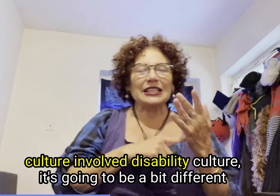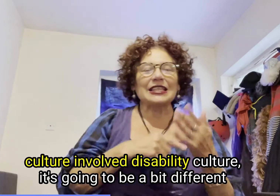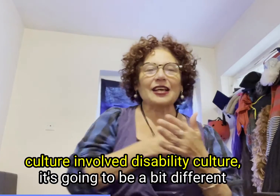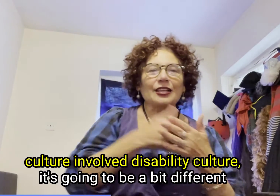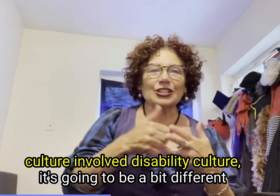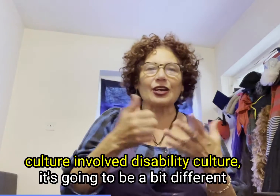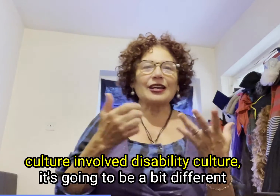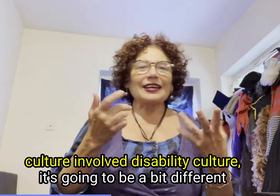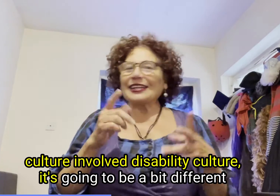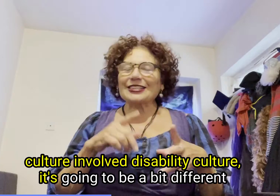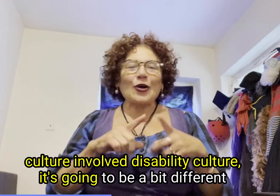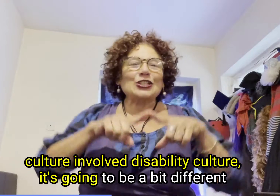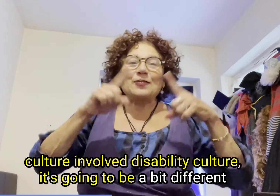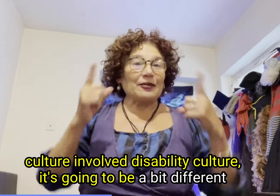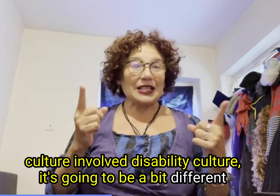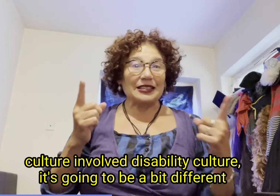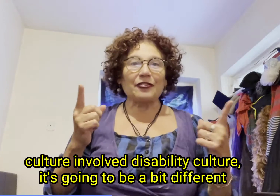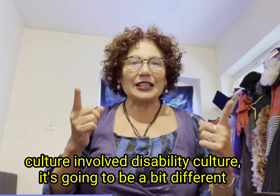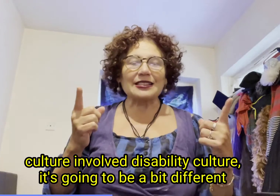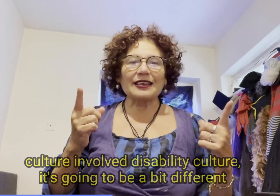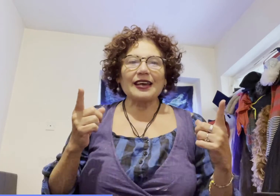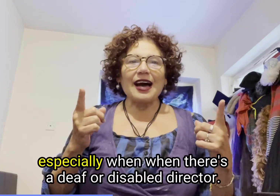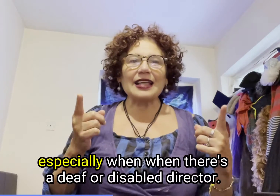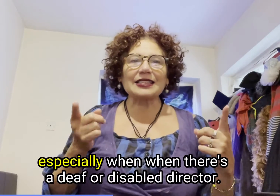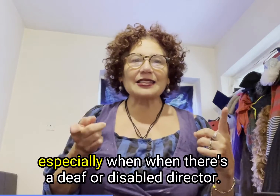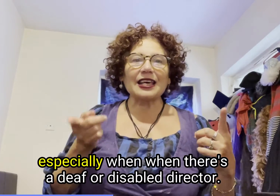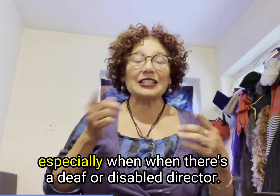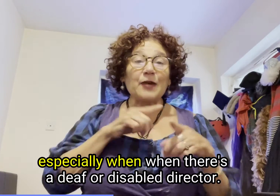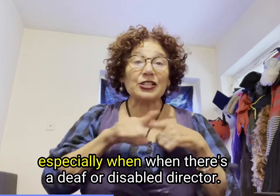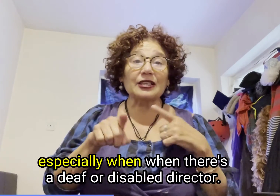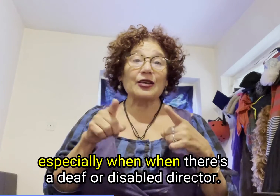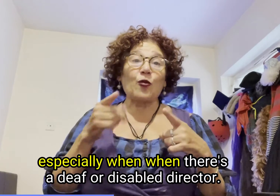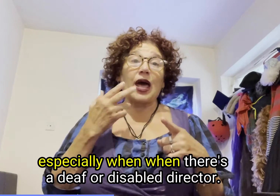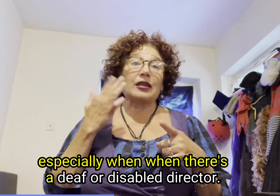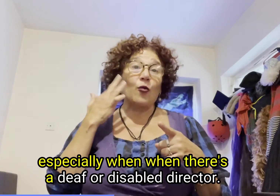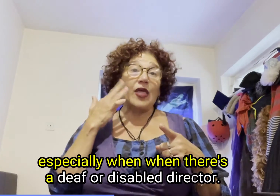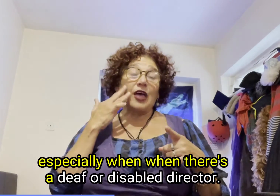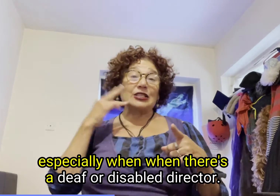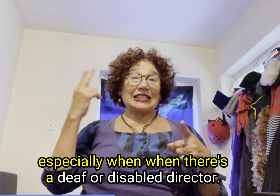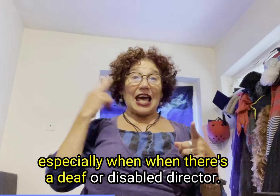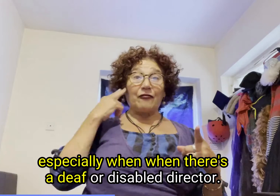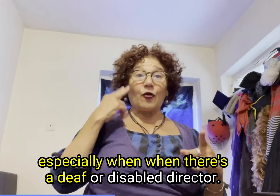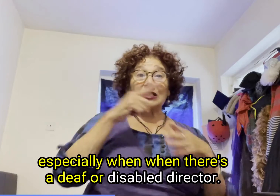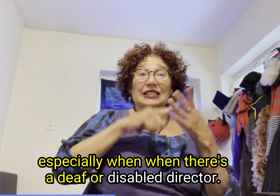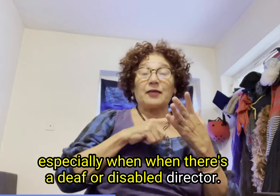disability culture, it's going to be a bit different. And especially when there's a deaf or